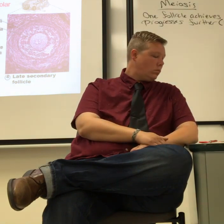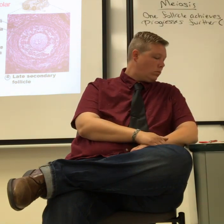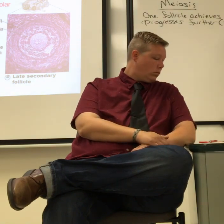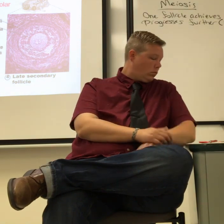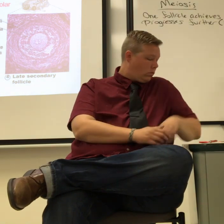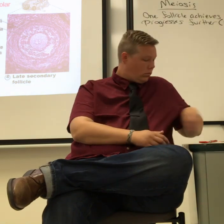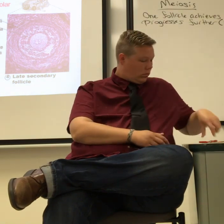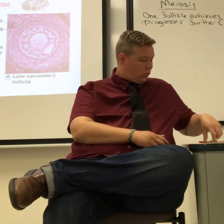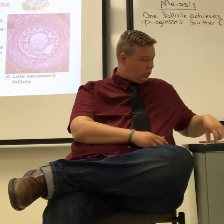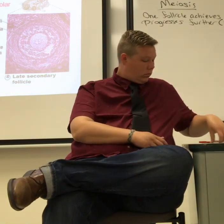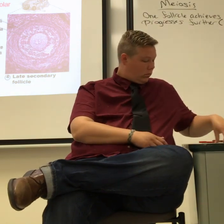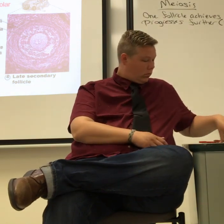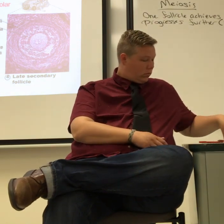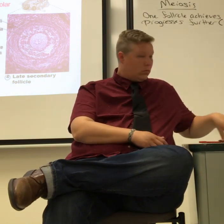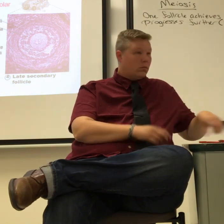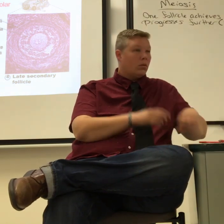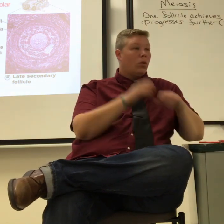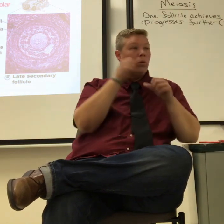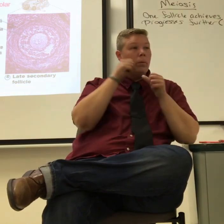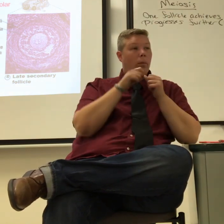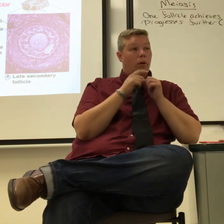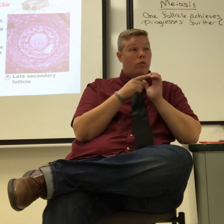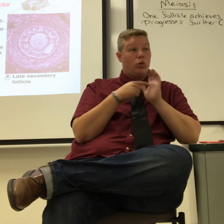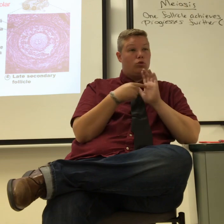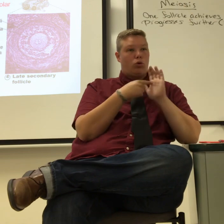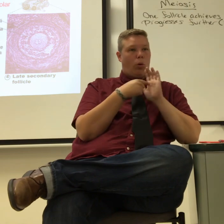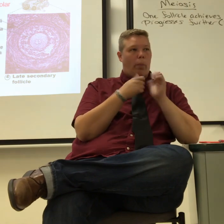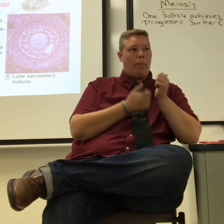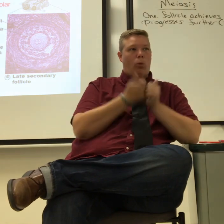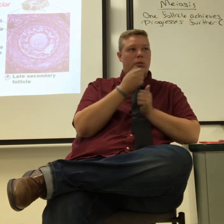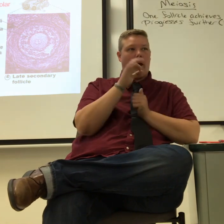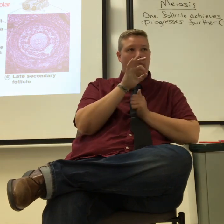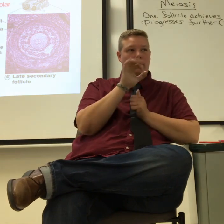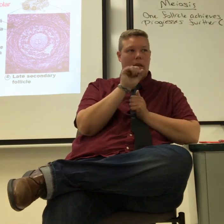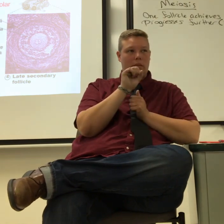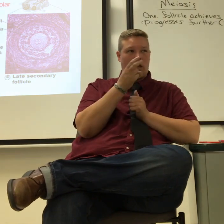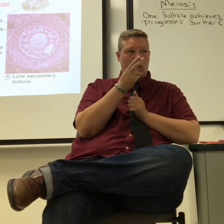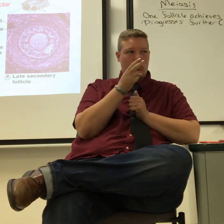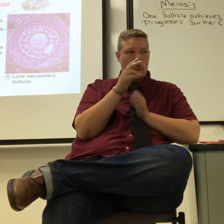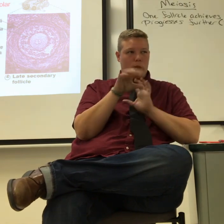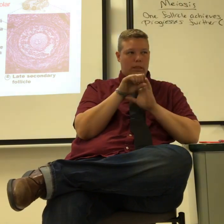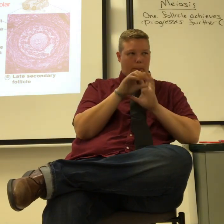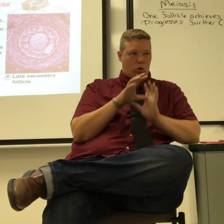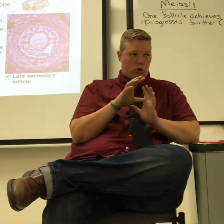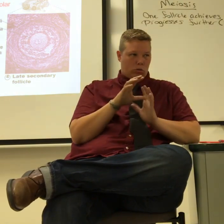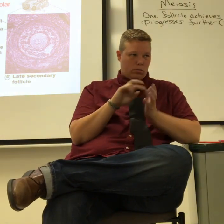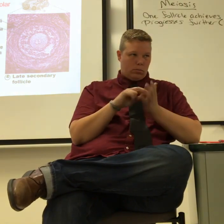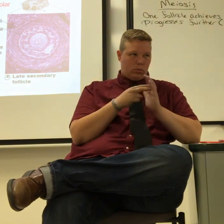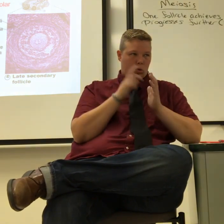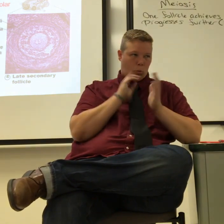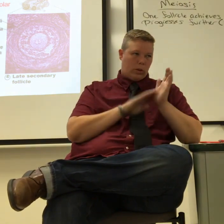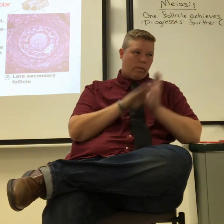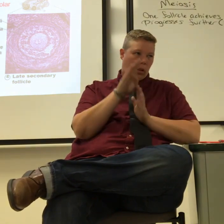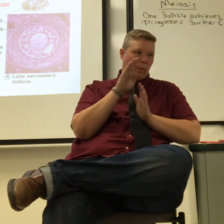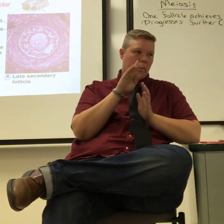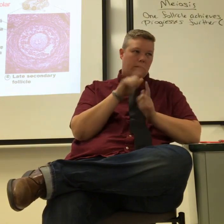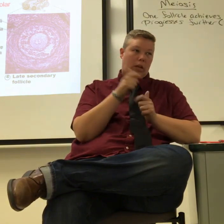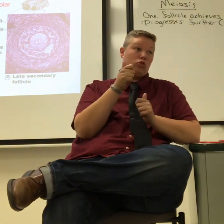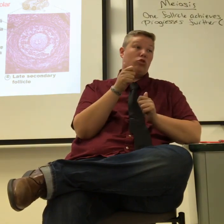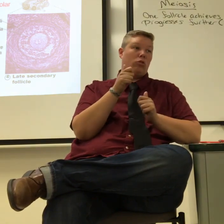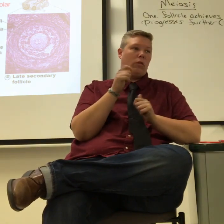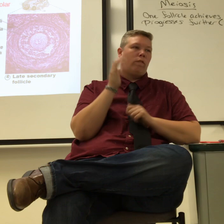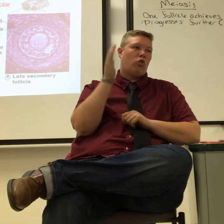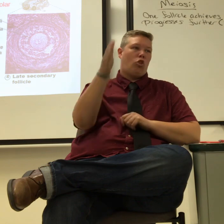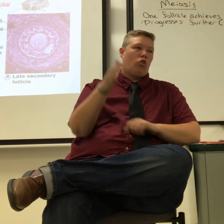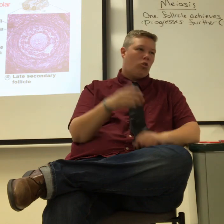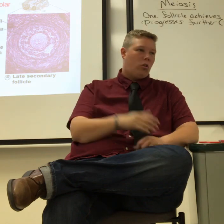Okay, remember, if you present the most FSH receptors, you'll develop faster and further.